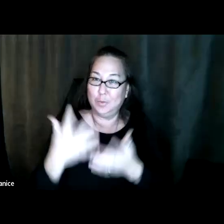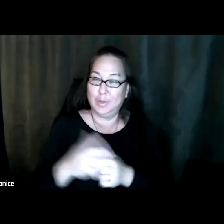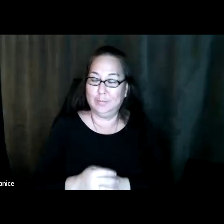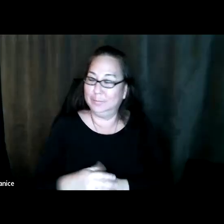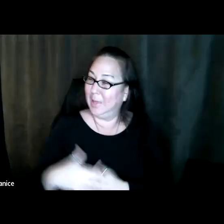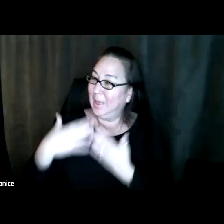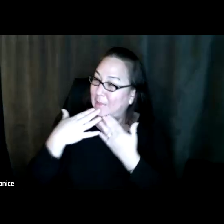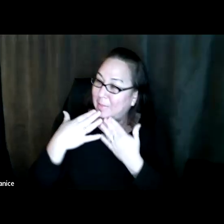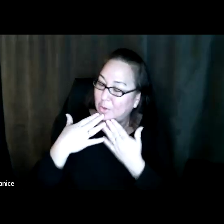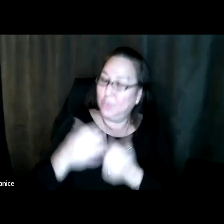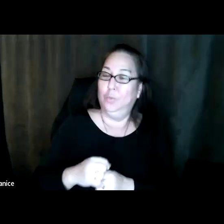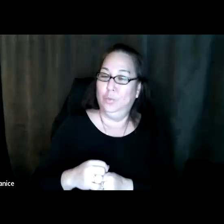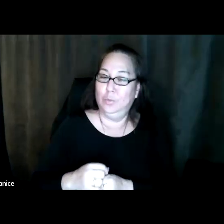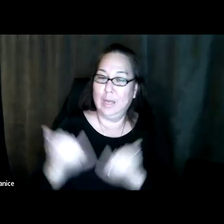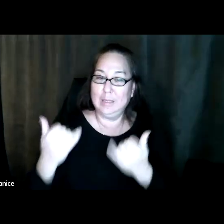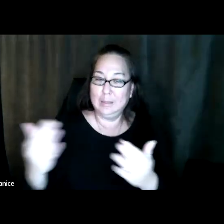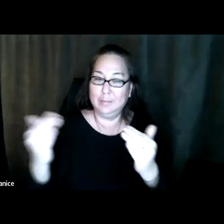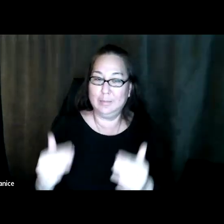Hernandez.